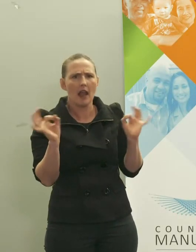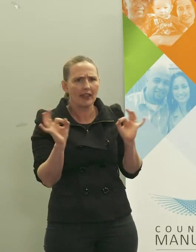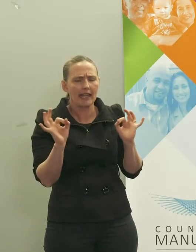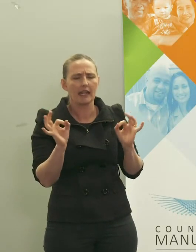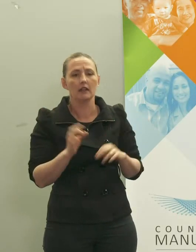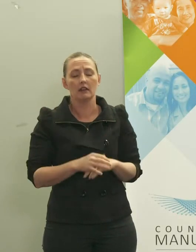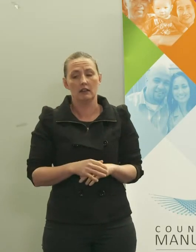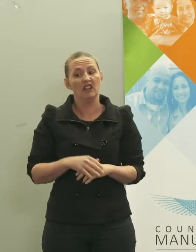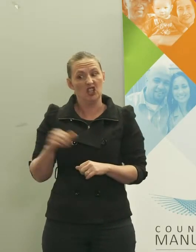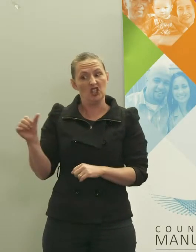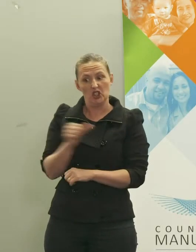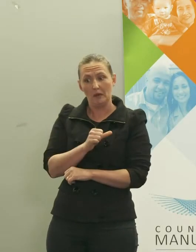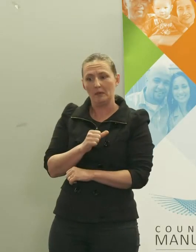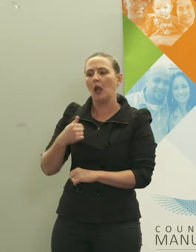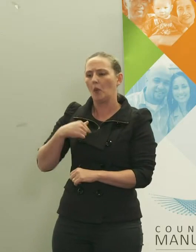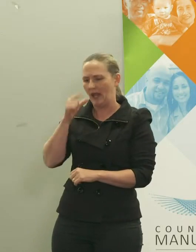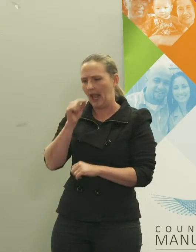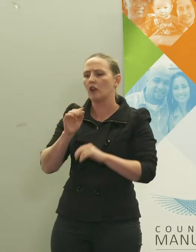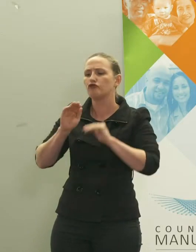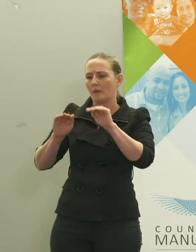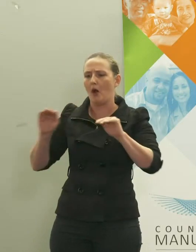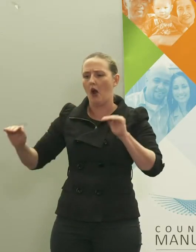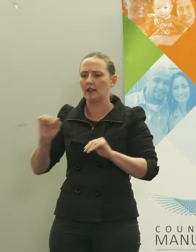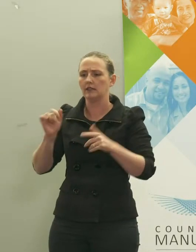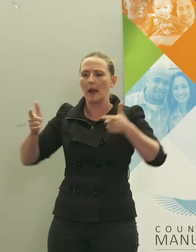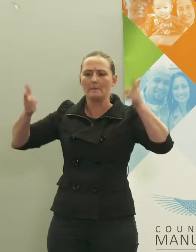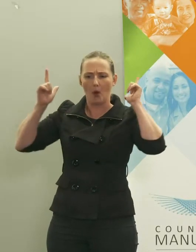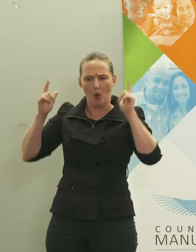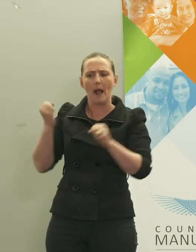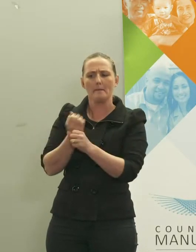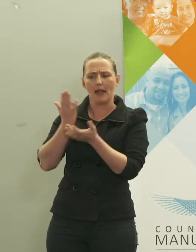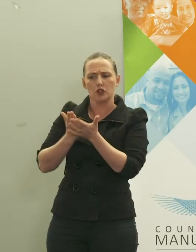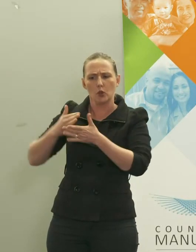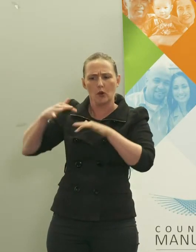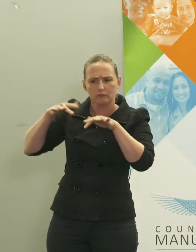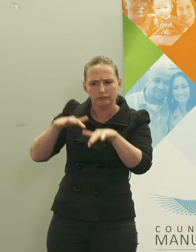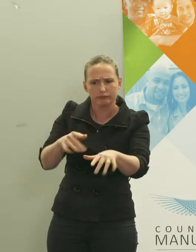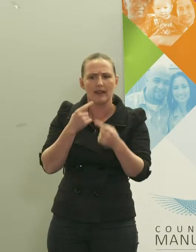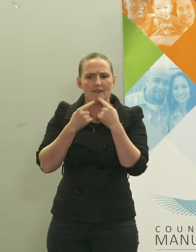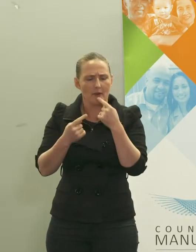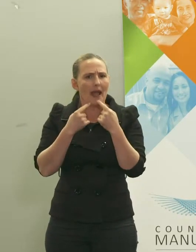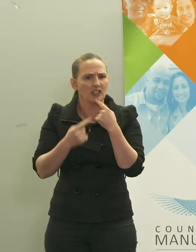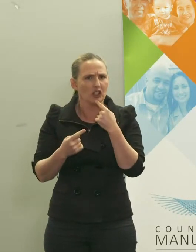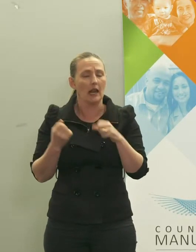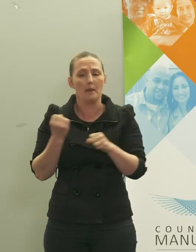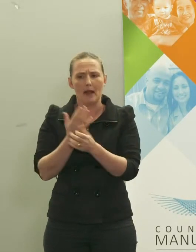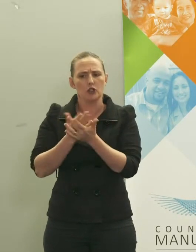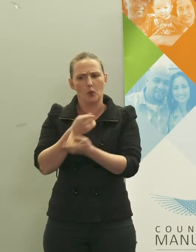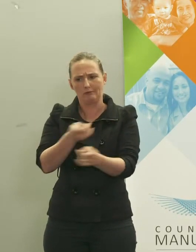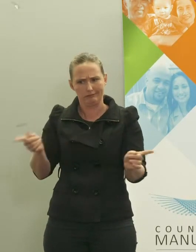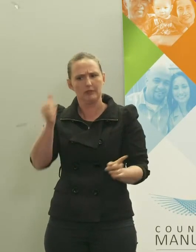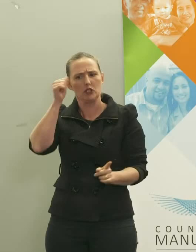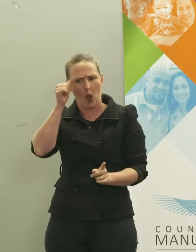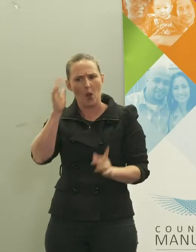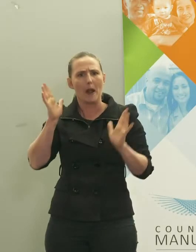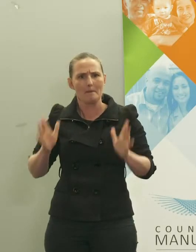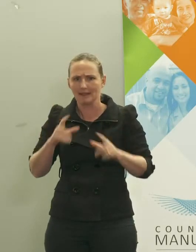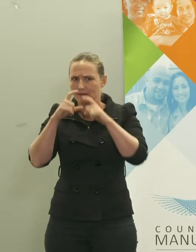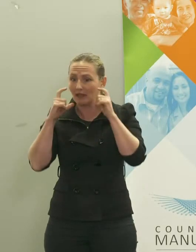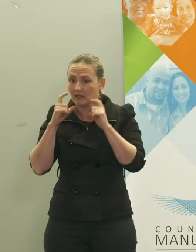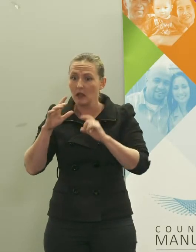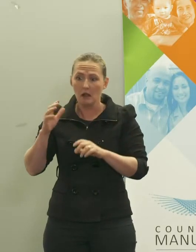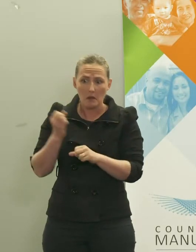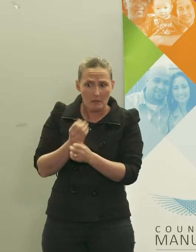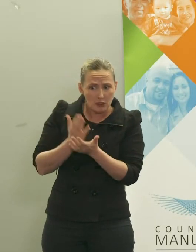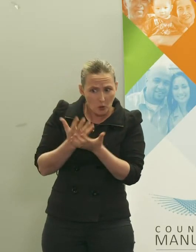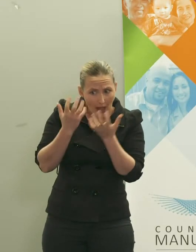their employers to feed that information through, and we will be looking to see whether there's any issue around supply of masks, for example, so